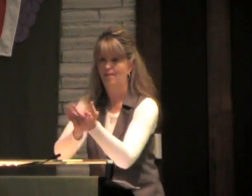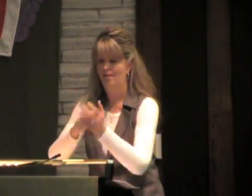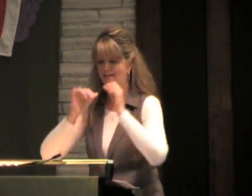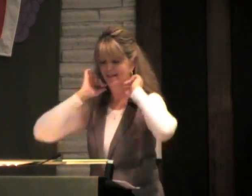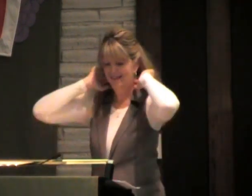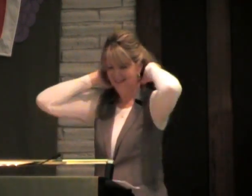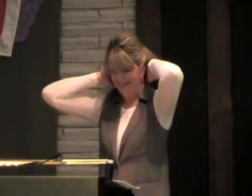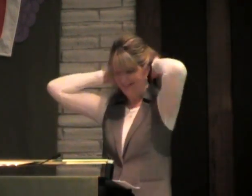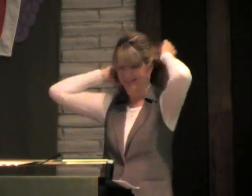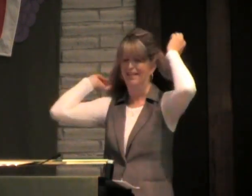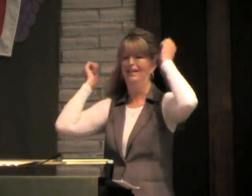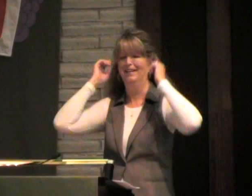Right, good job.